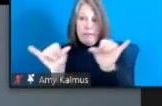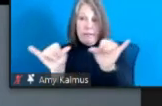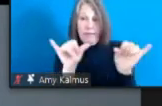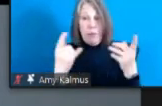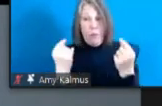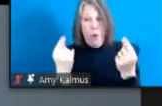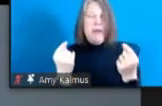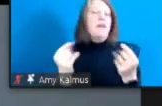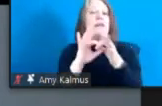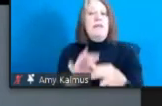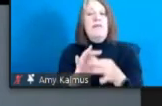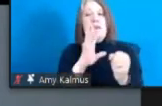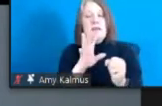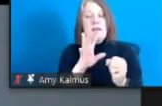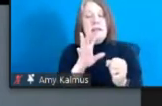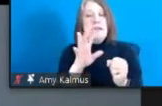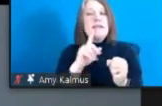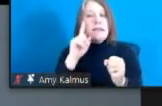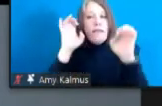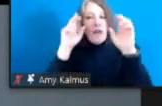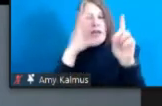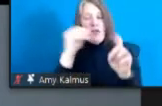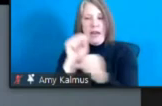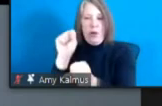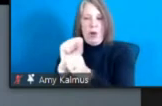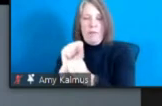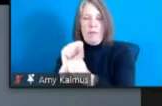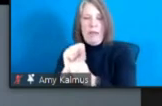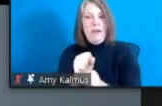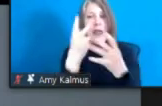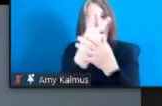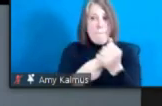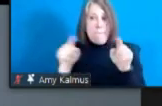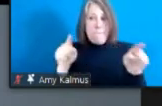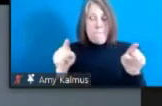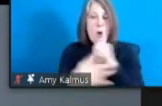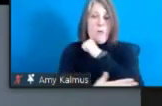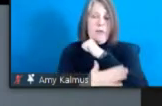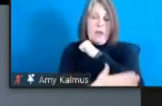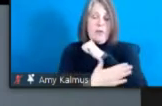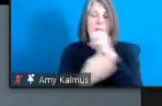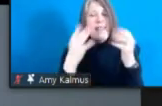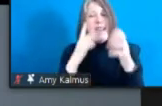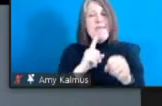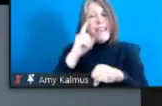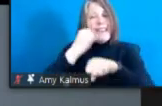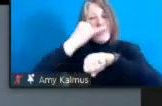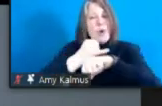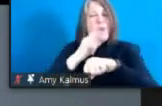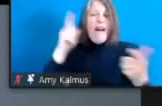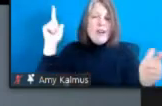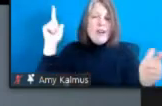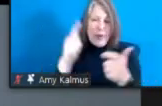it comes to deaf education and employment. In both countries, many of the deaf schools are shrinking in